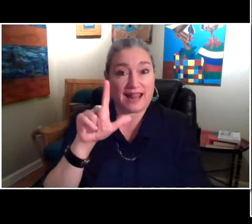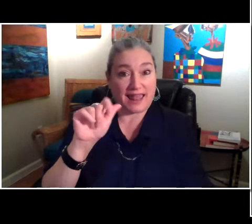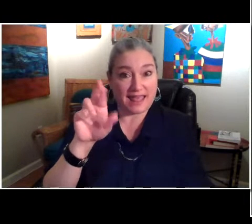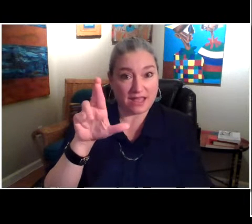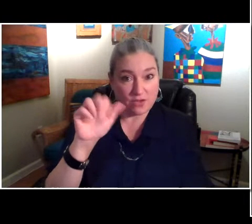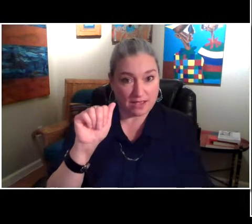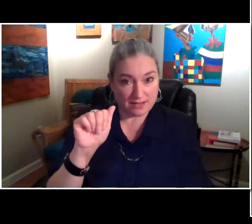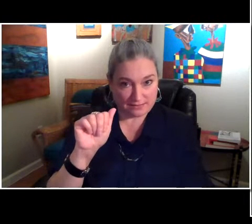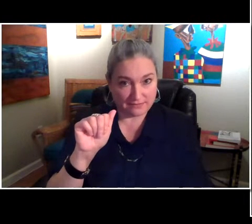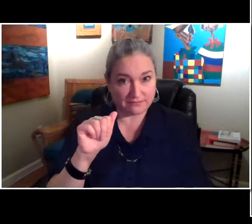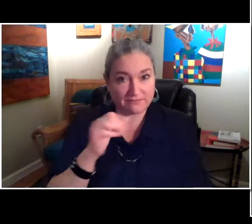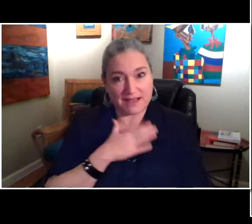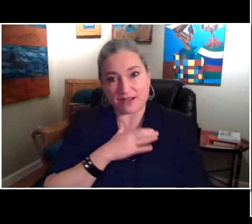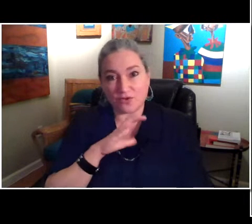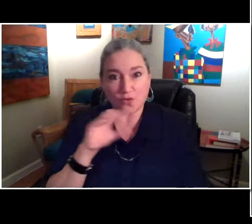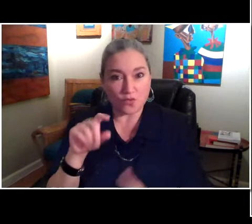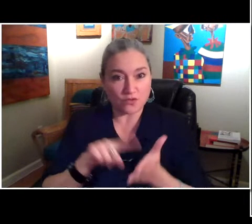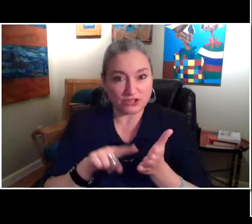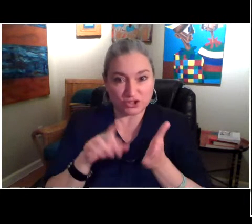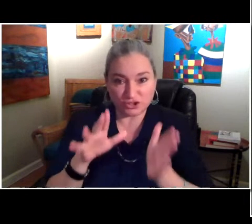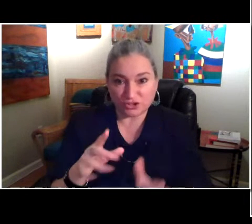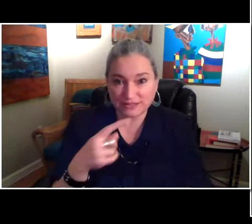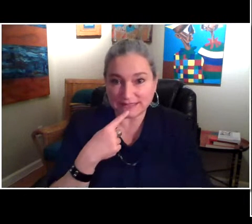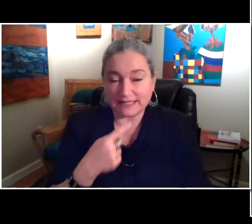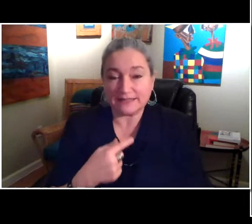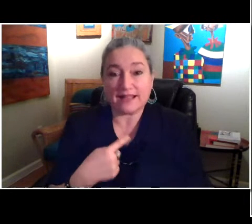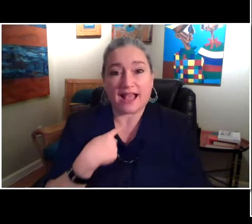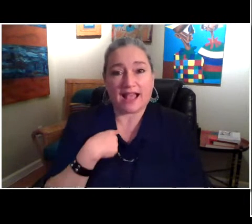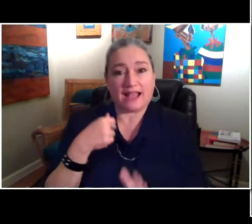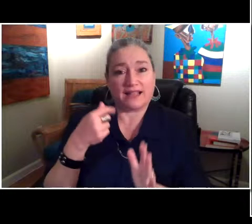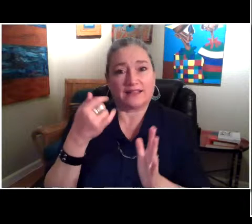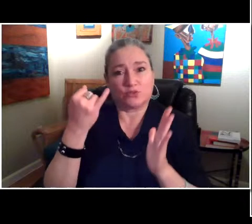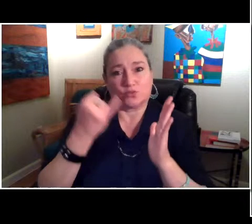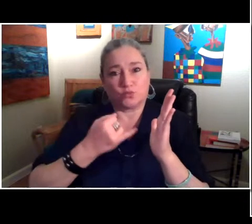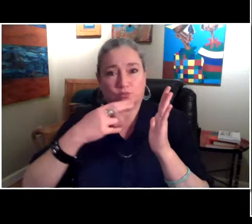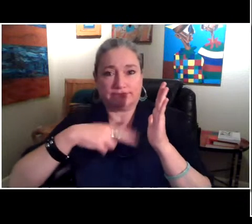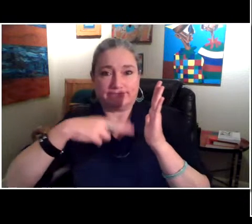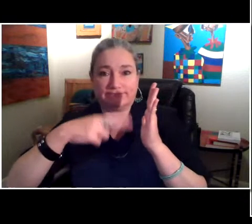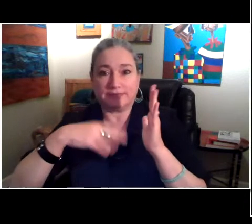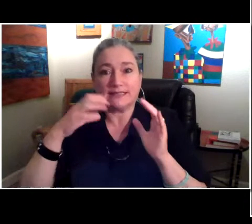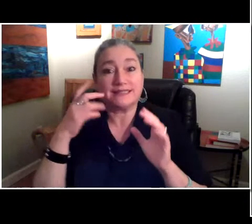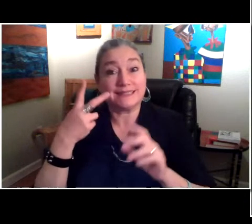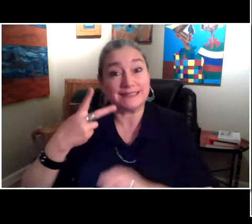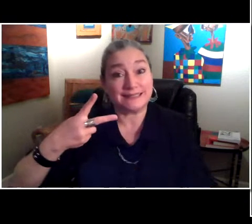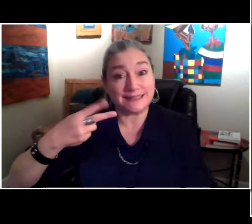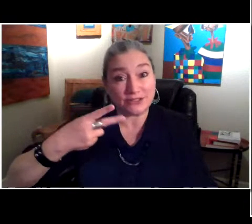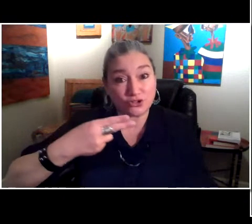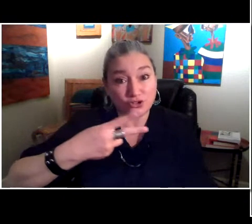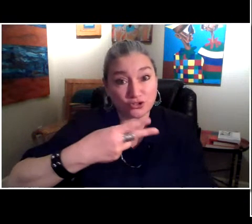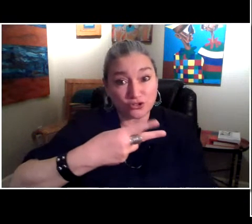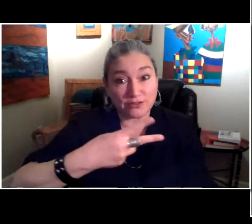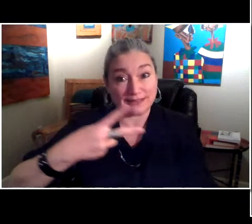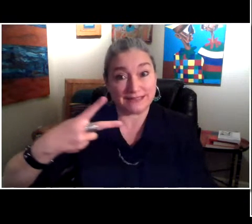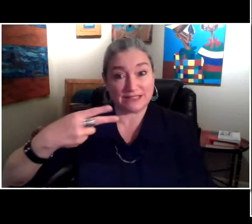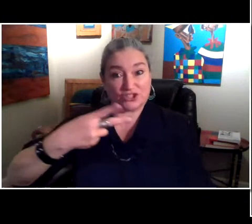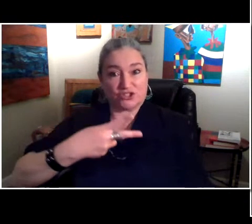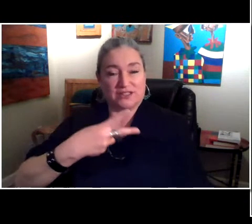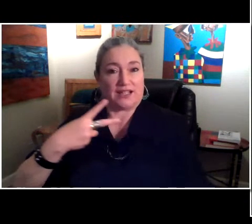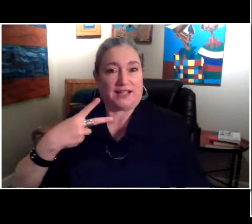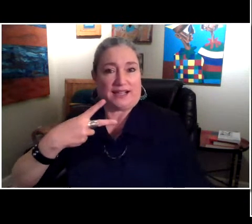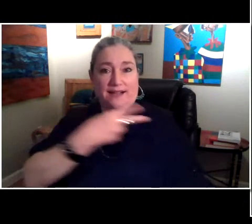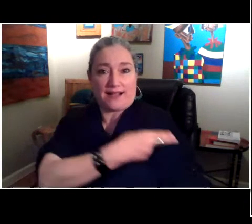If you want to look at this image, I'll share a bit more about what it means. Laura, a co-researcher, shared about